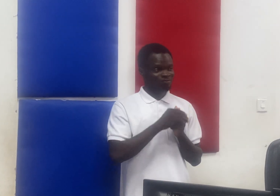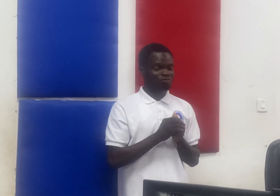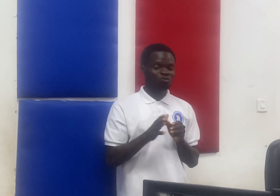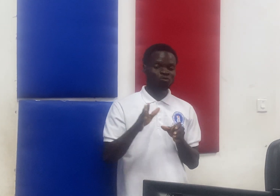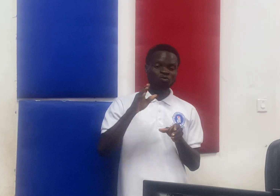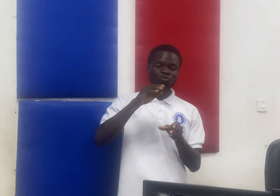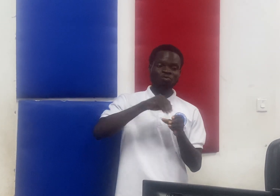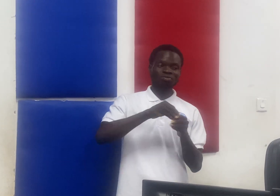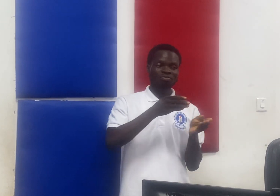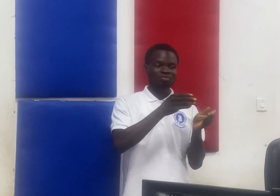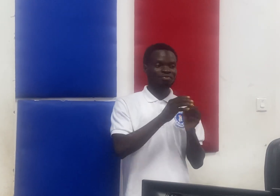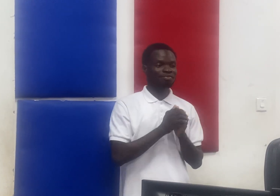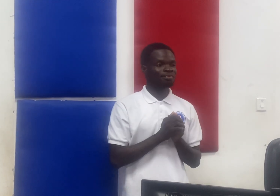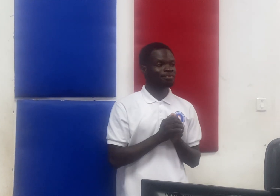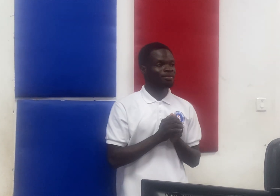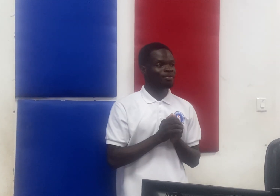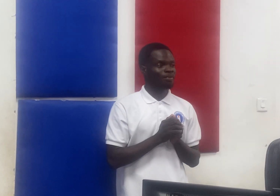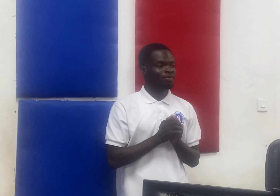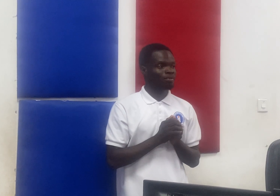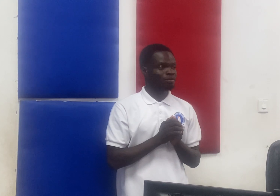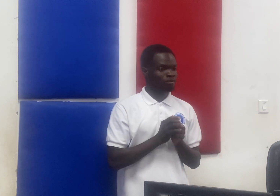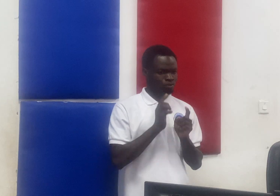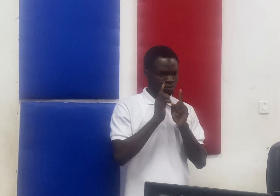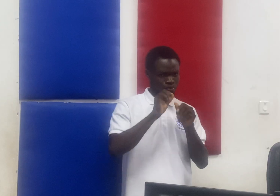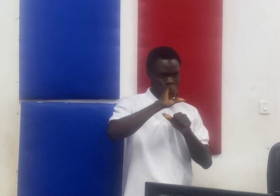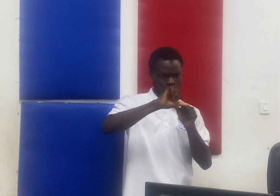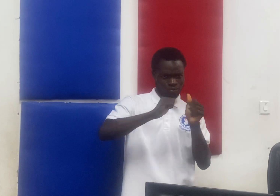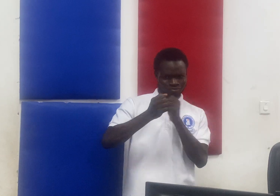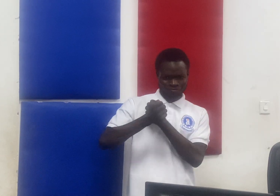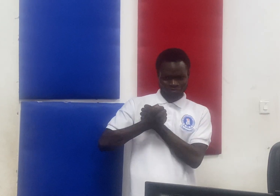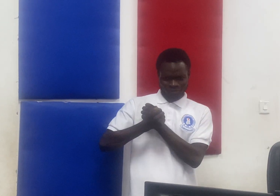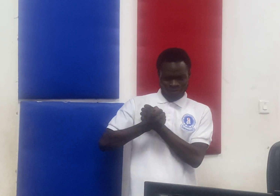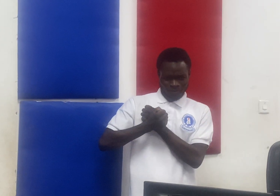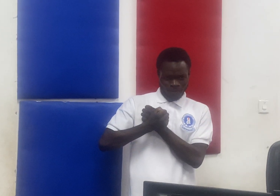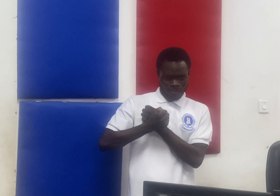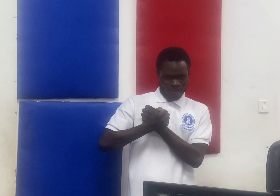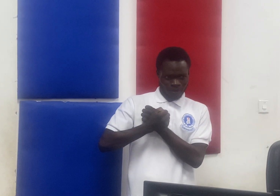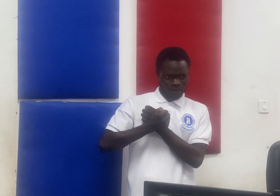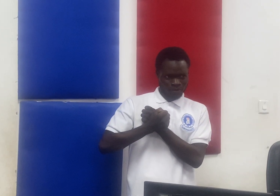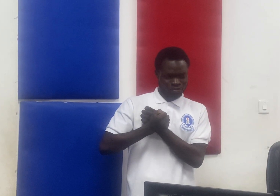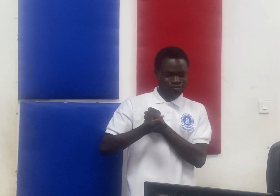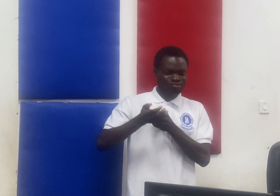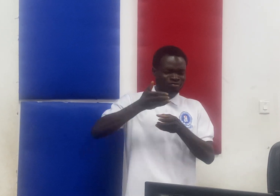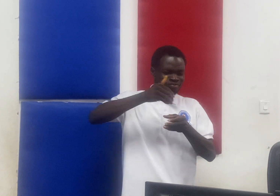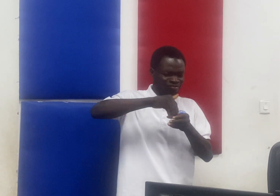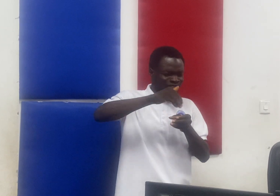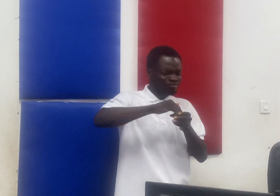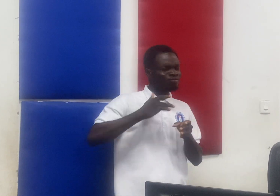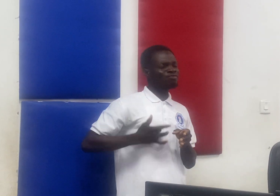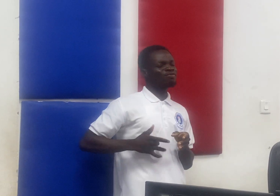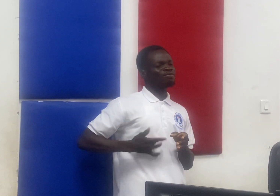okay. When we talk about love, love is the inner feeling, the deep feeling within